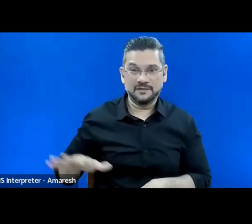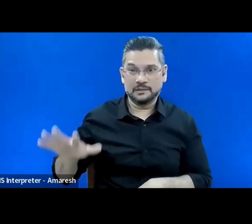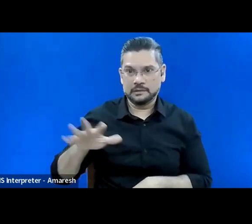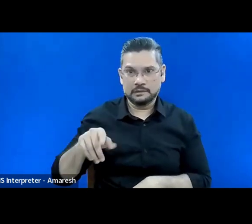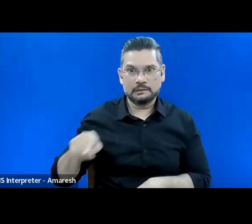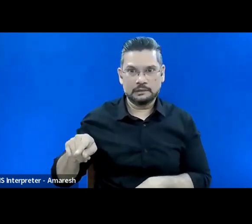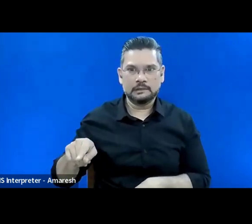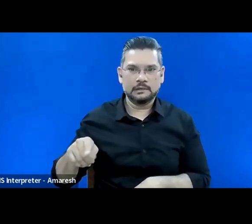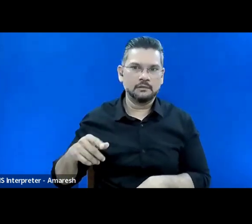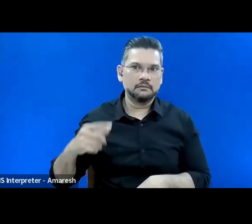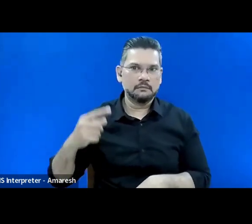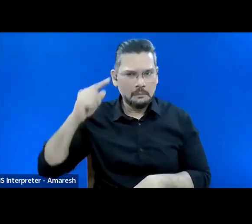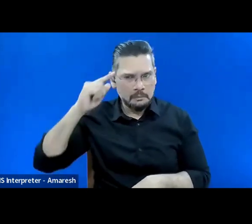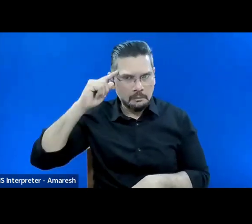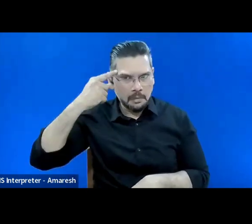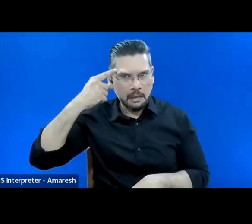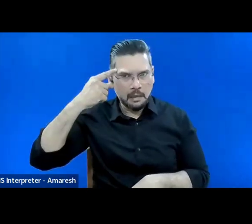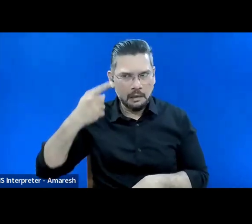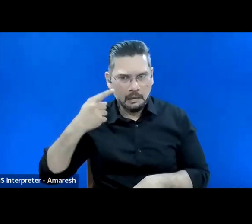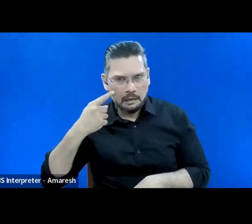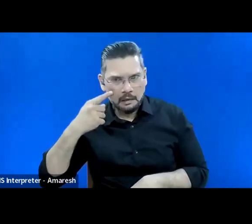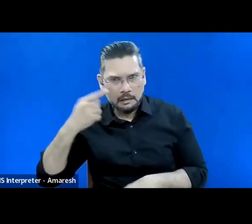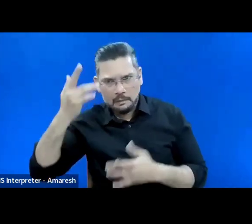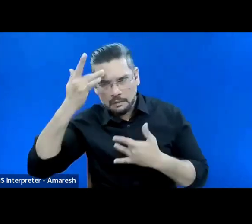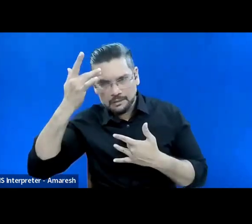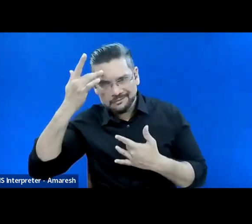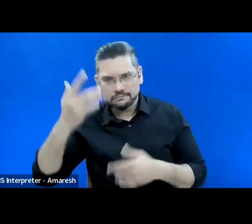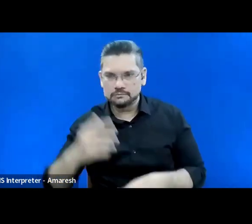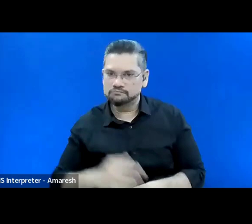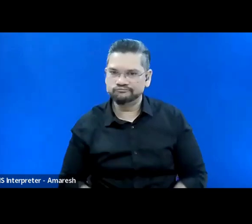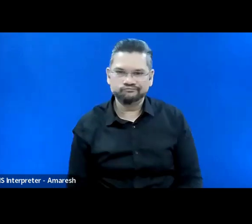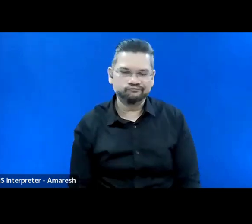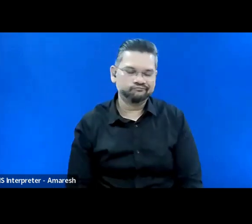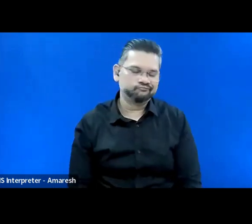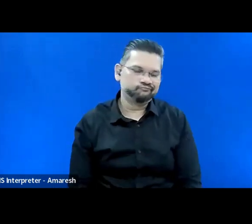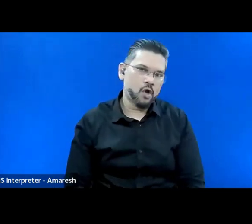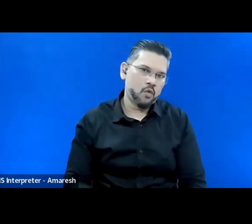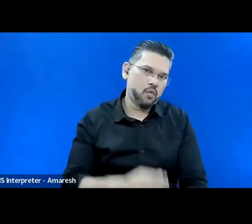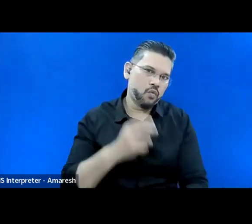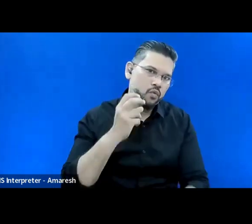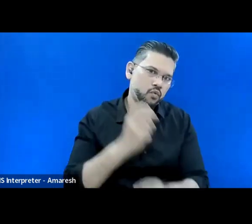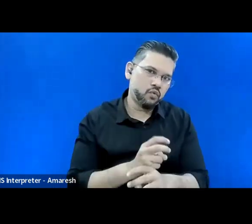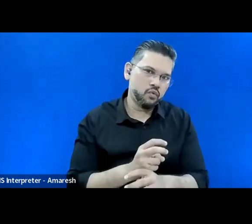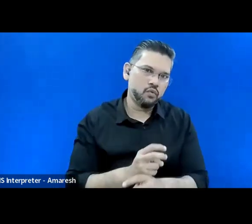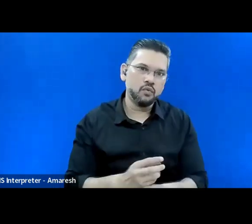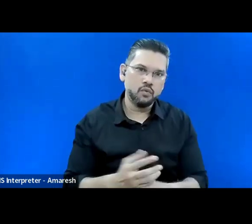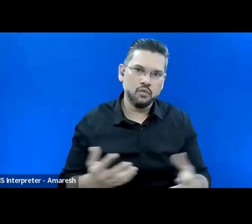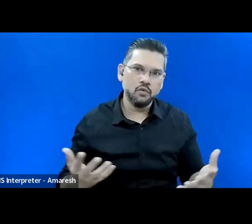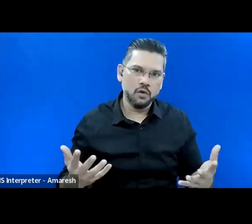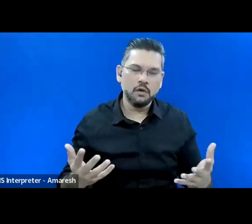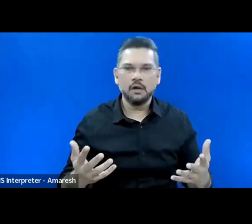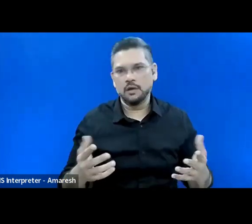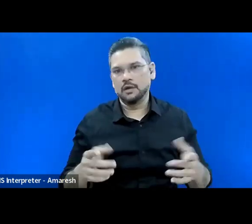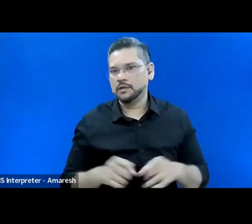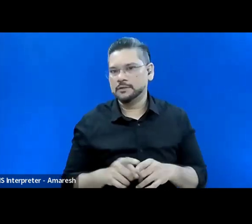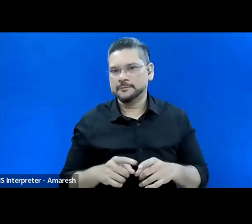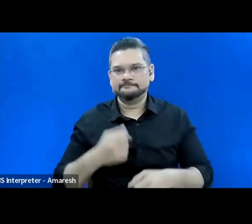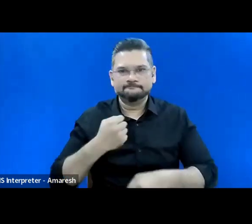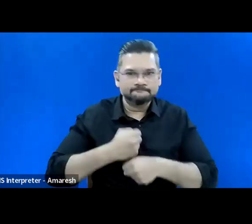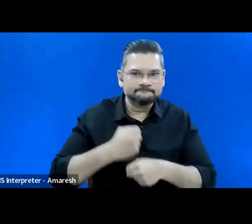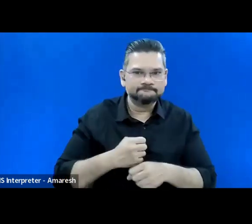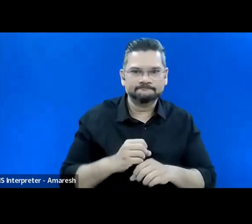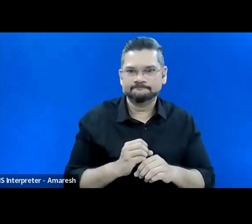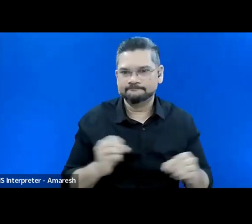You know, it is really tough for you to find proper and proper, you know, proper employment. We also